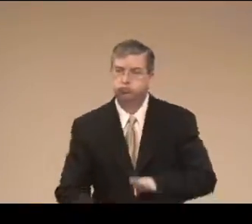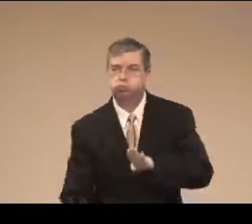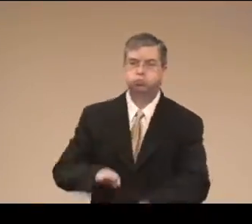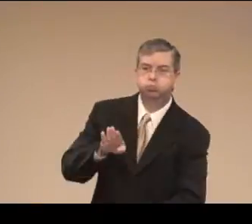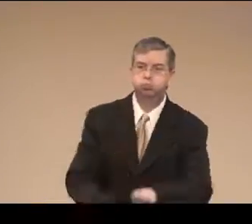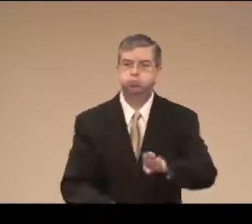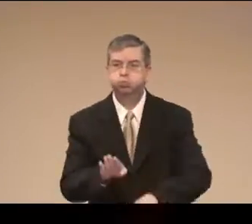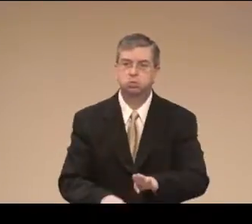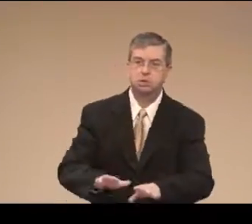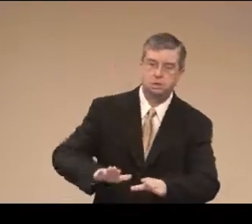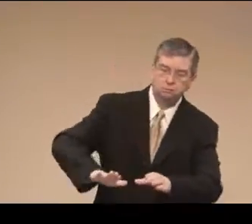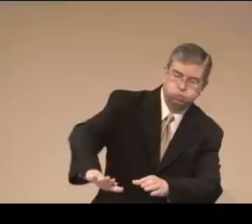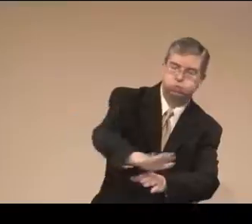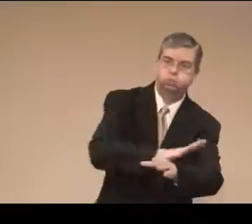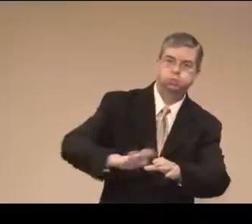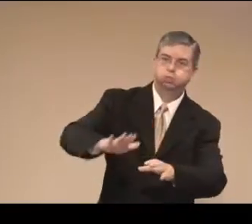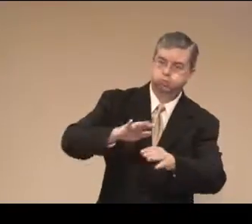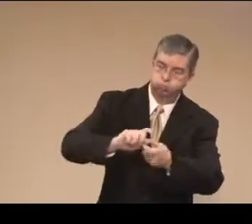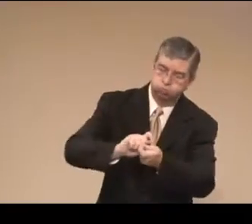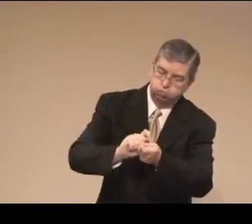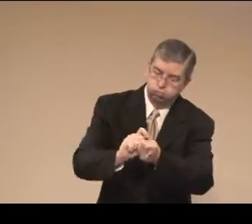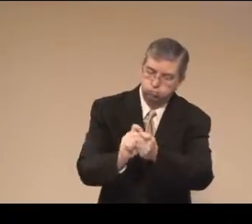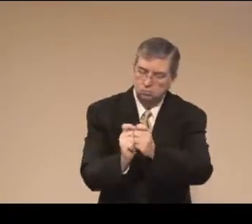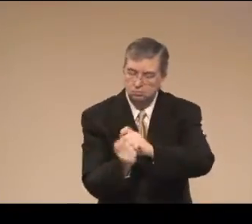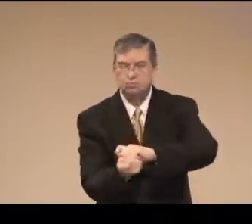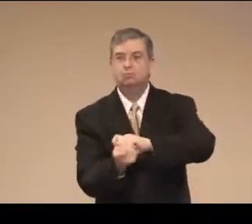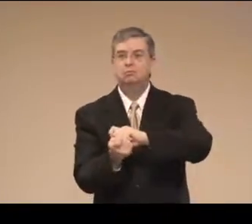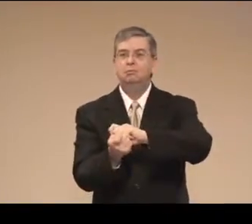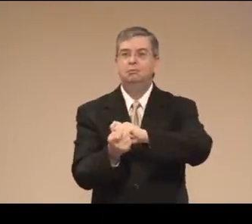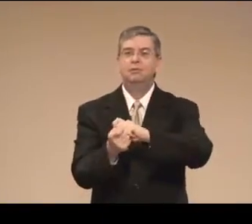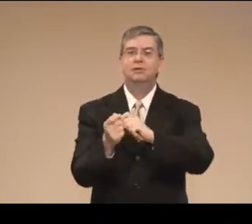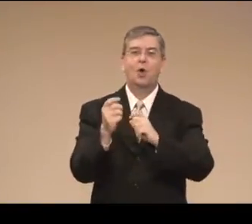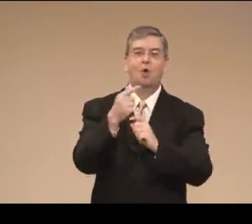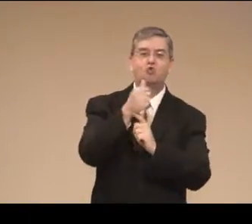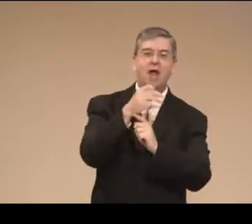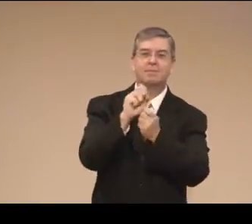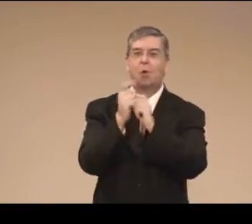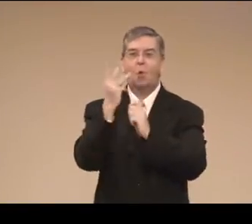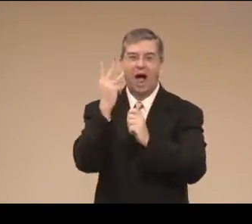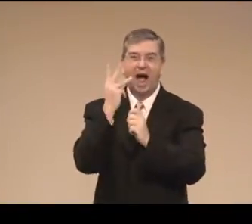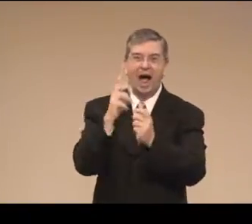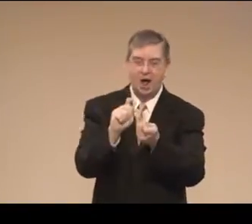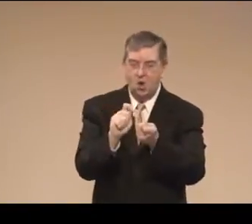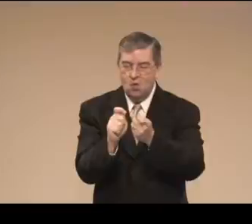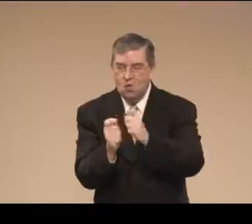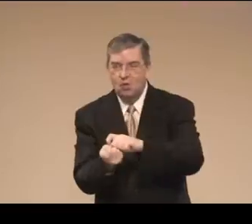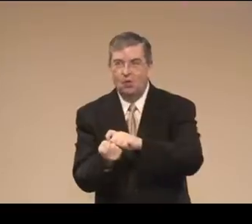And perhaps they stomped them with their feet, or they had a plunger or